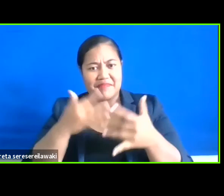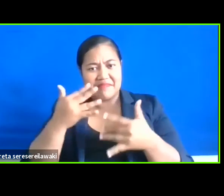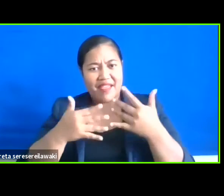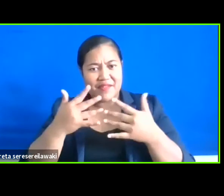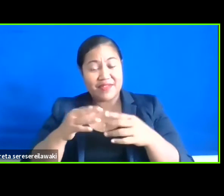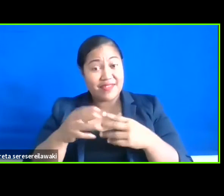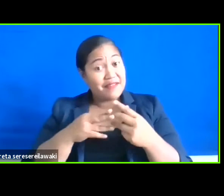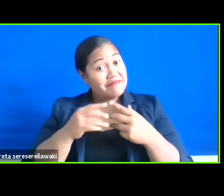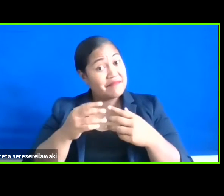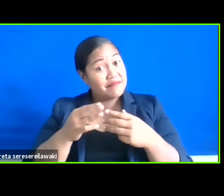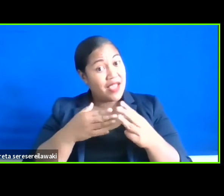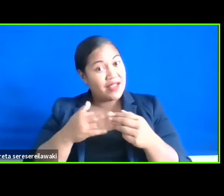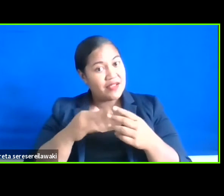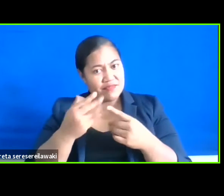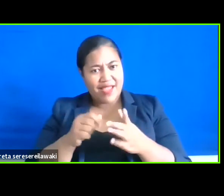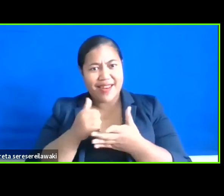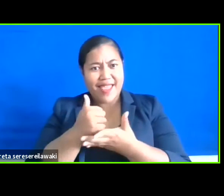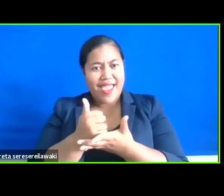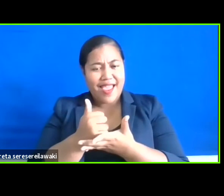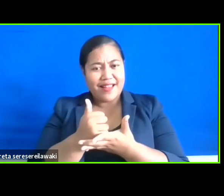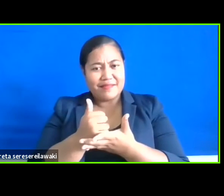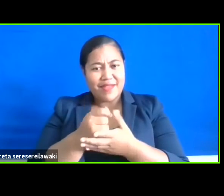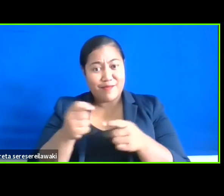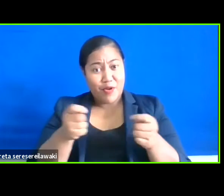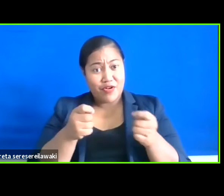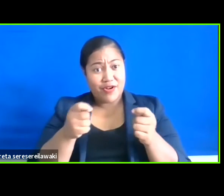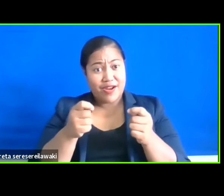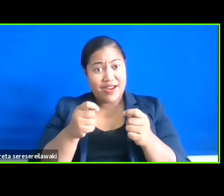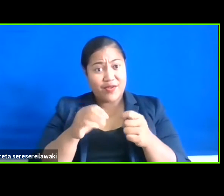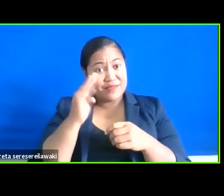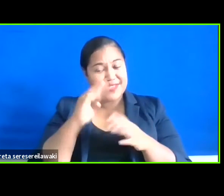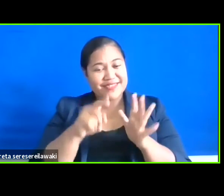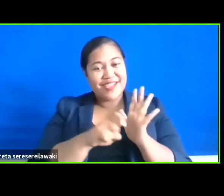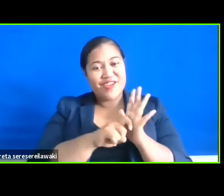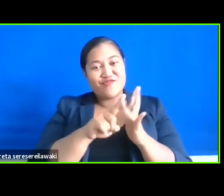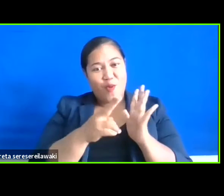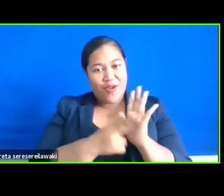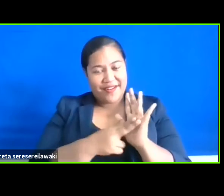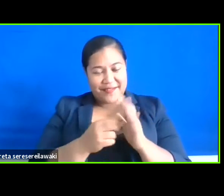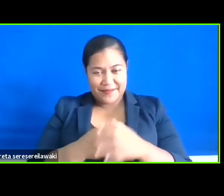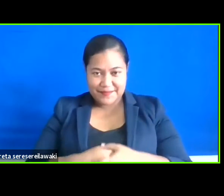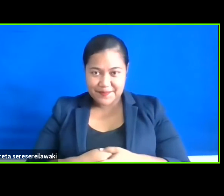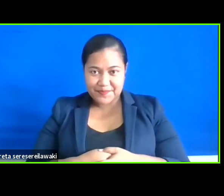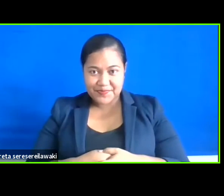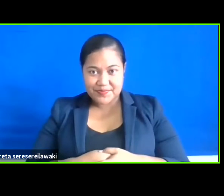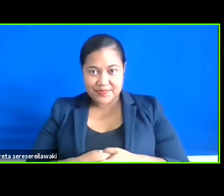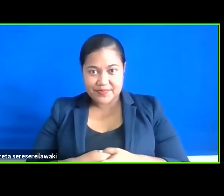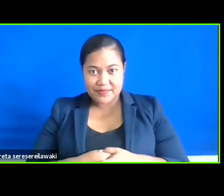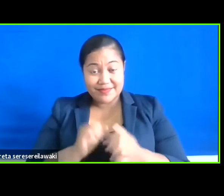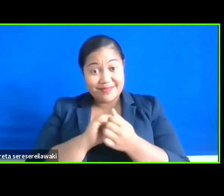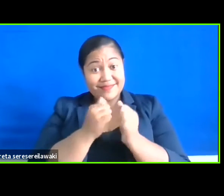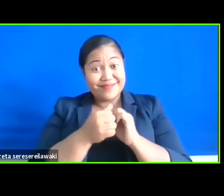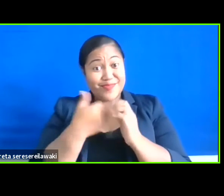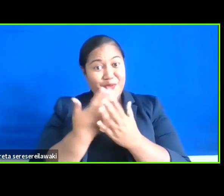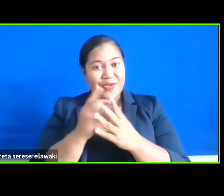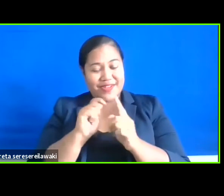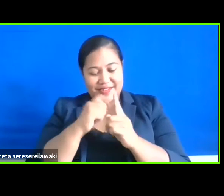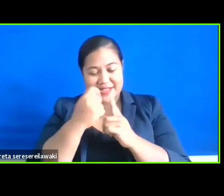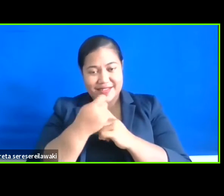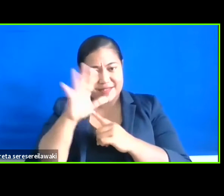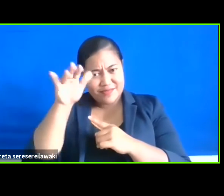the session with Mr. Ron Bave. The session is on traditional knowledge or traditional